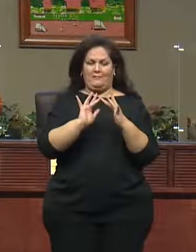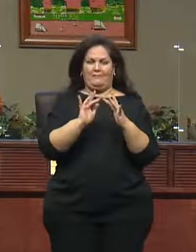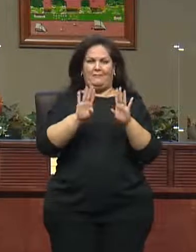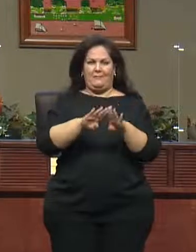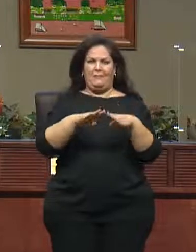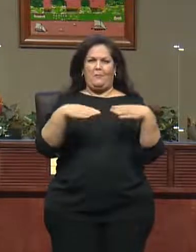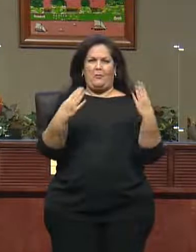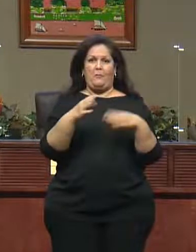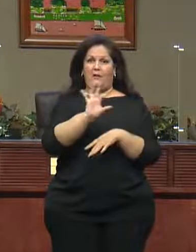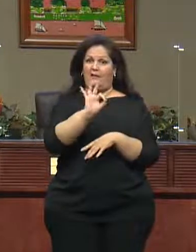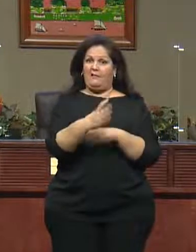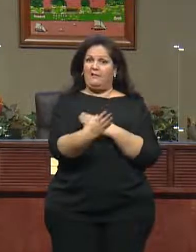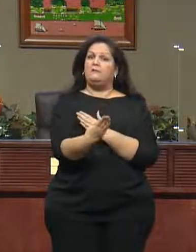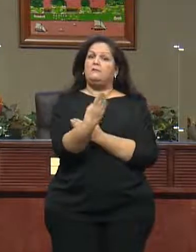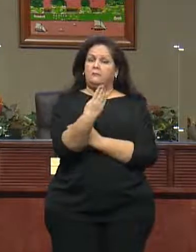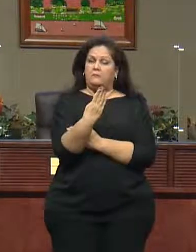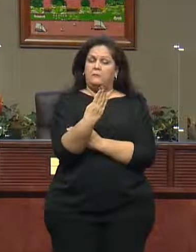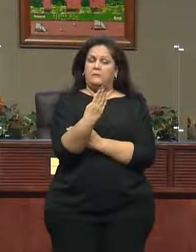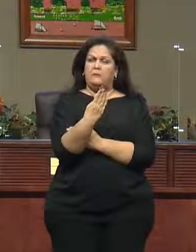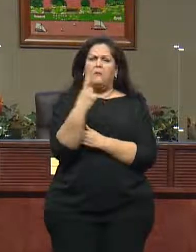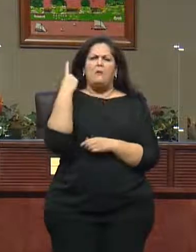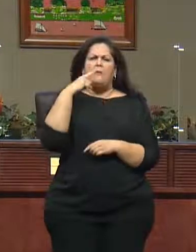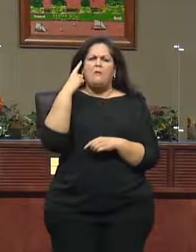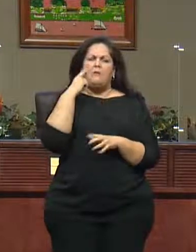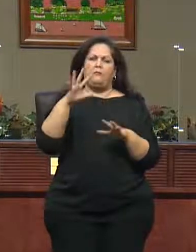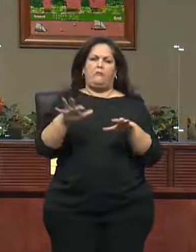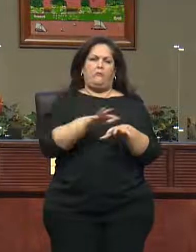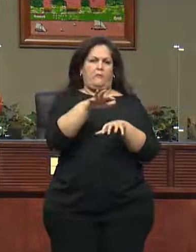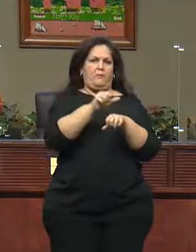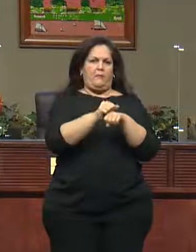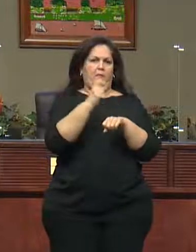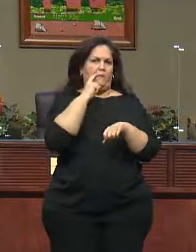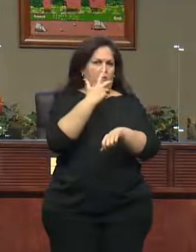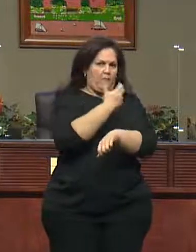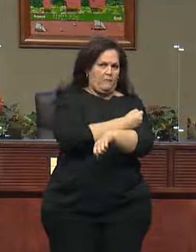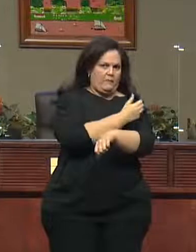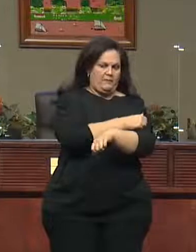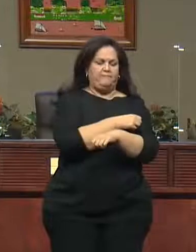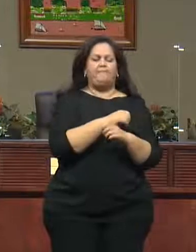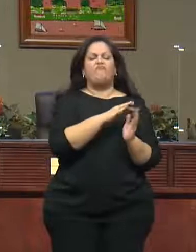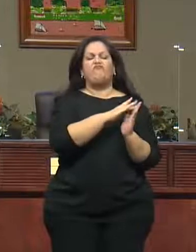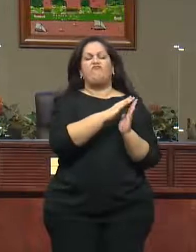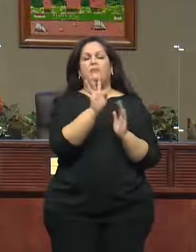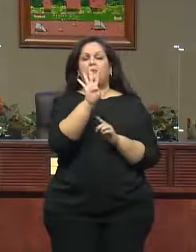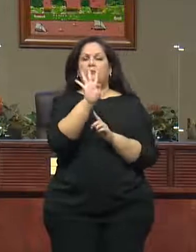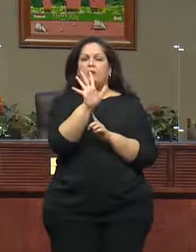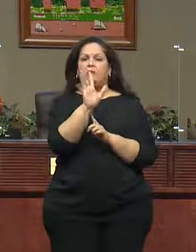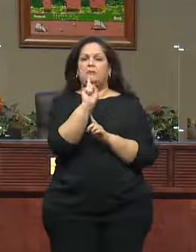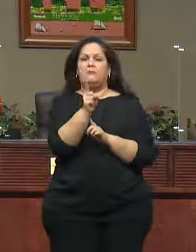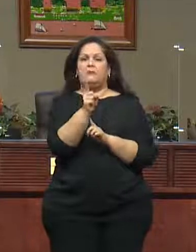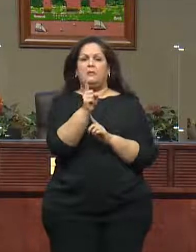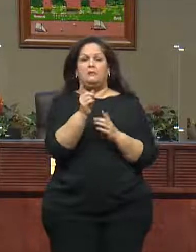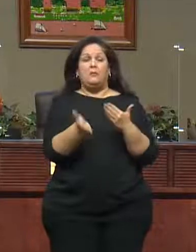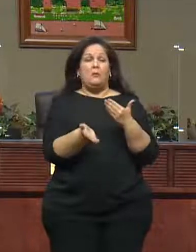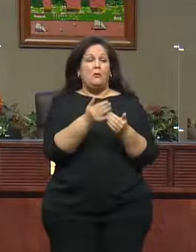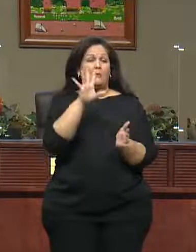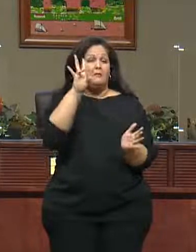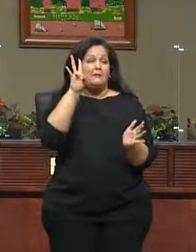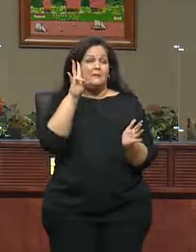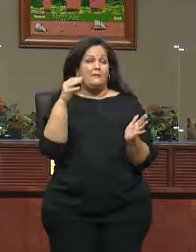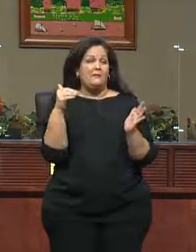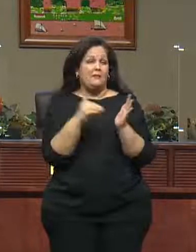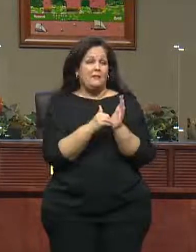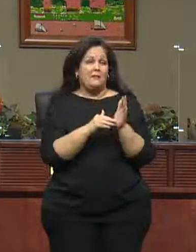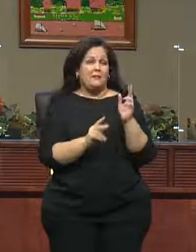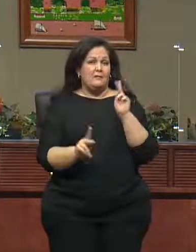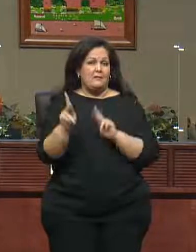up at 9 a.m. for appointments. And 45 minutes later, nearly 7,600,